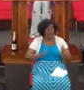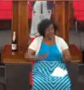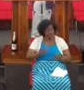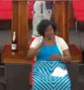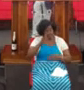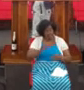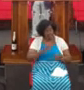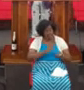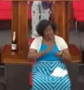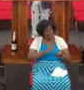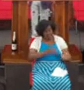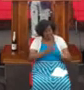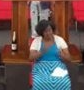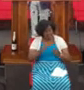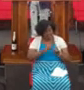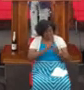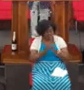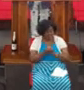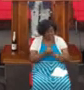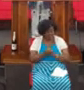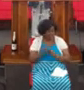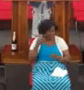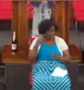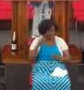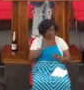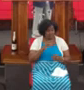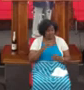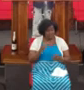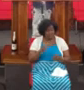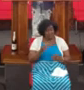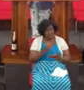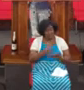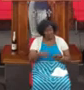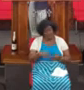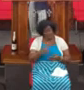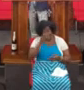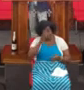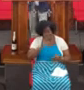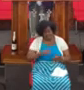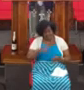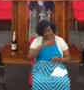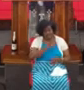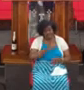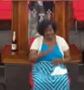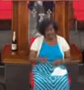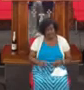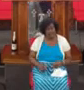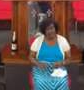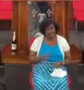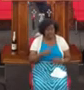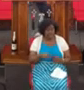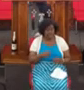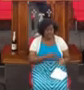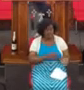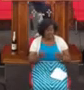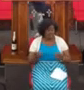change. Herbert Barry, myself, and some of the other men say, Lord, when we leave